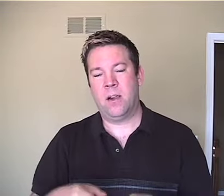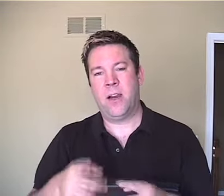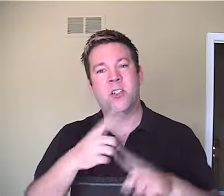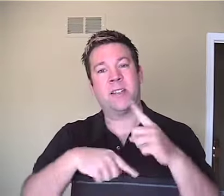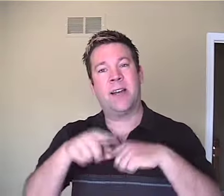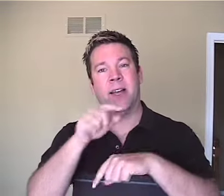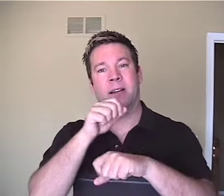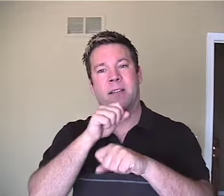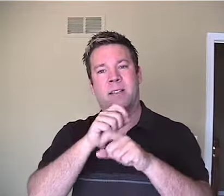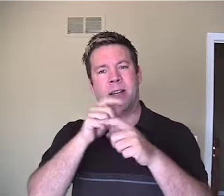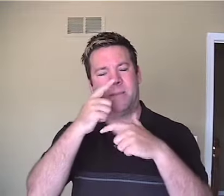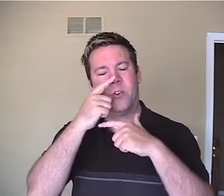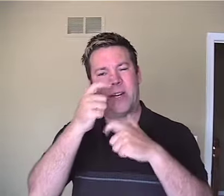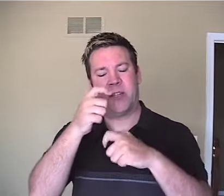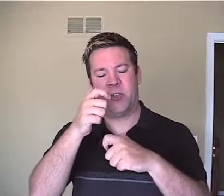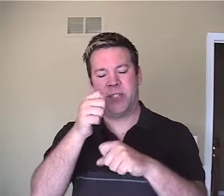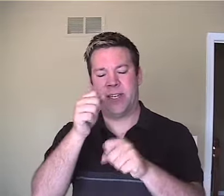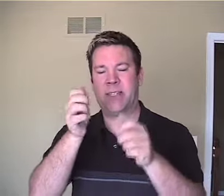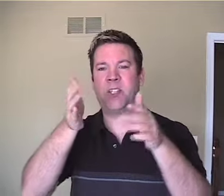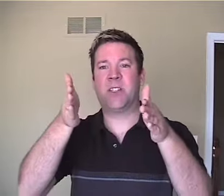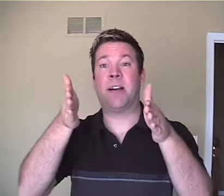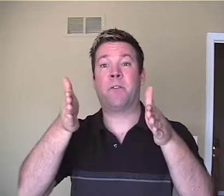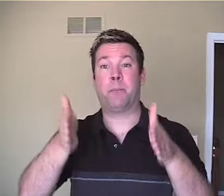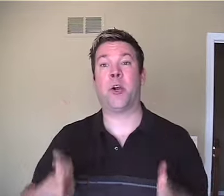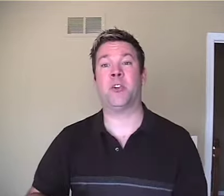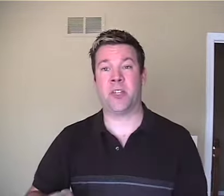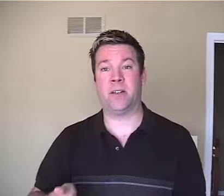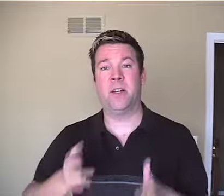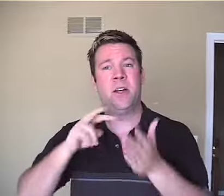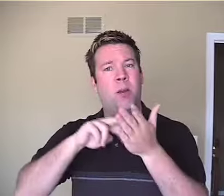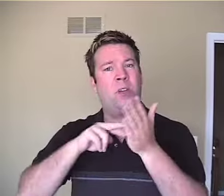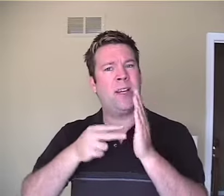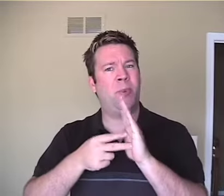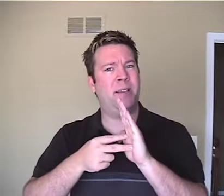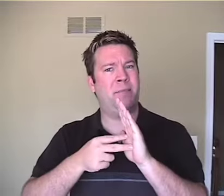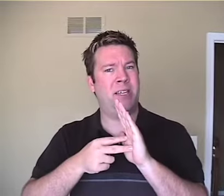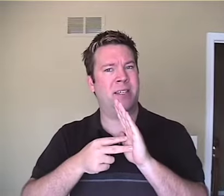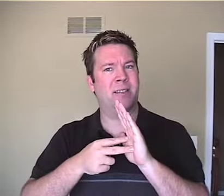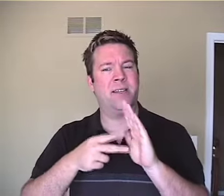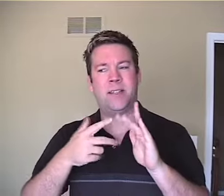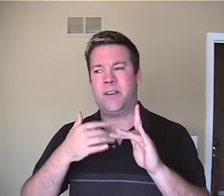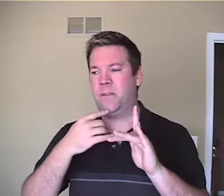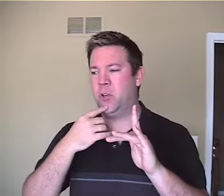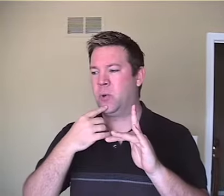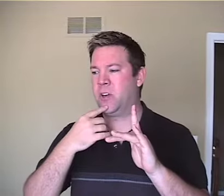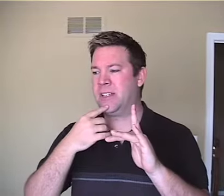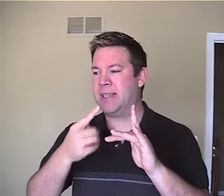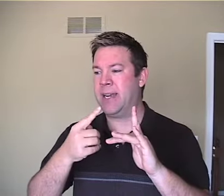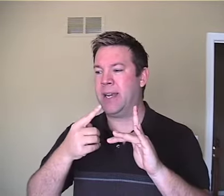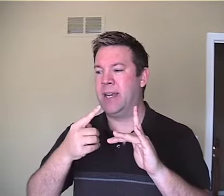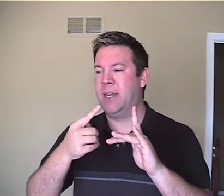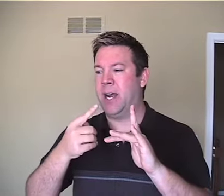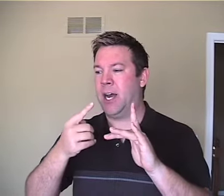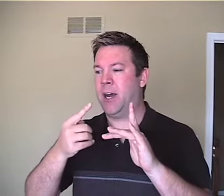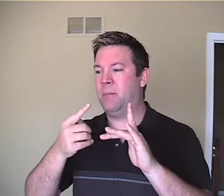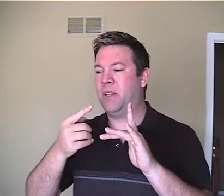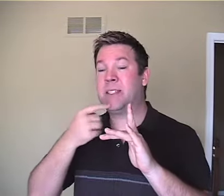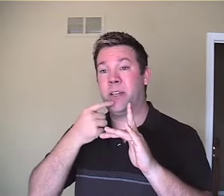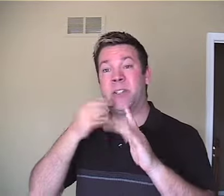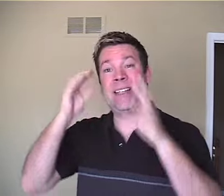Here's a sign that's quite interesting. It's actually a sign for person. And what that really means is if you were going to say, let's say you said